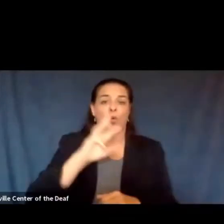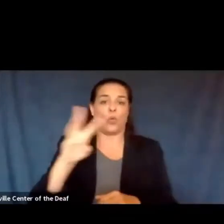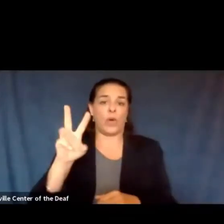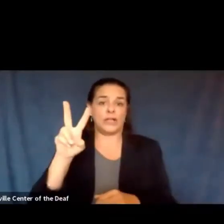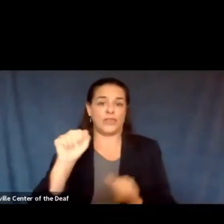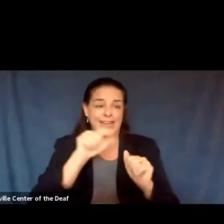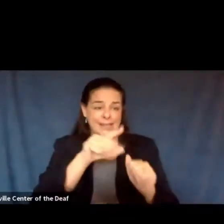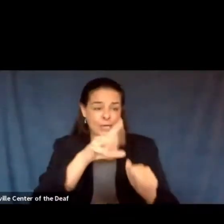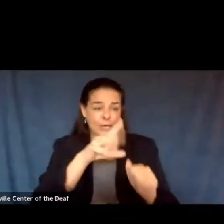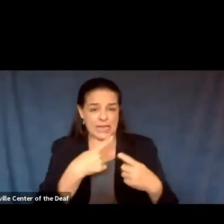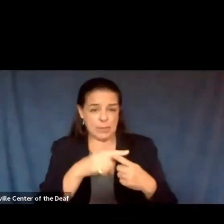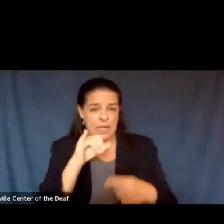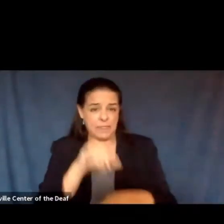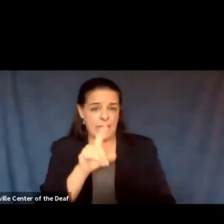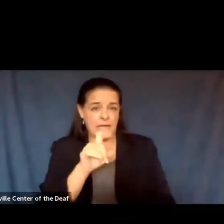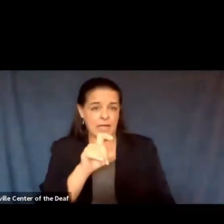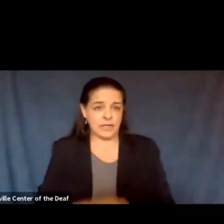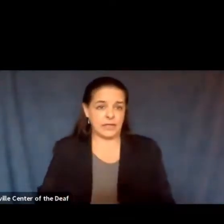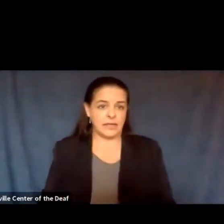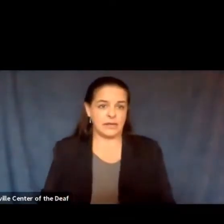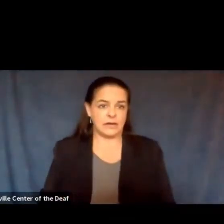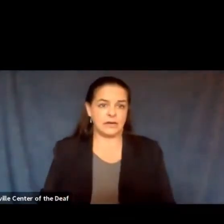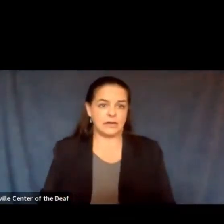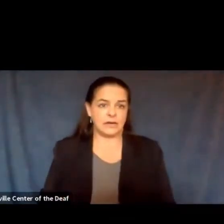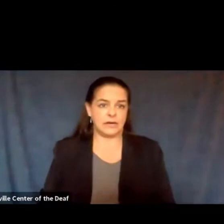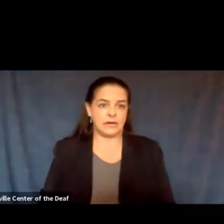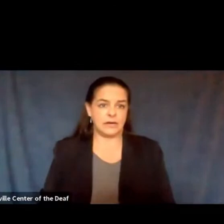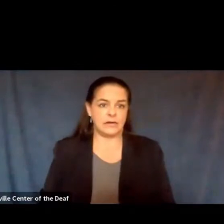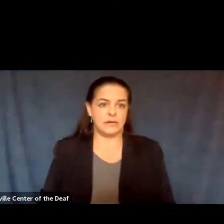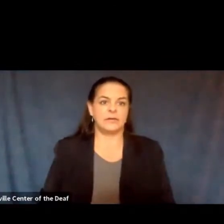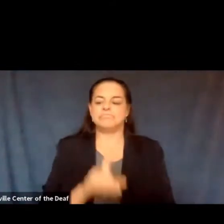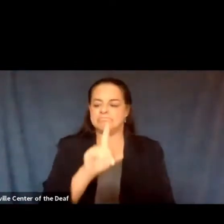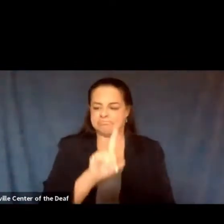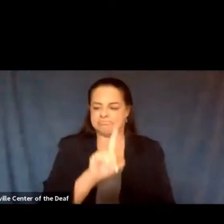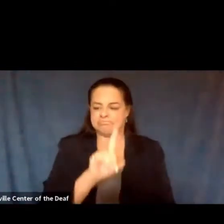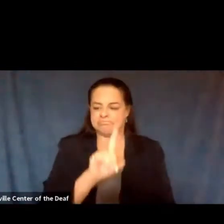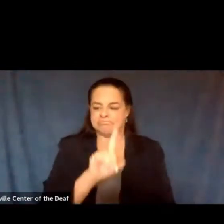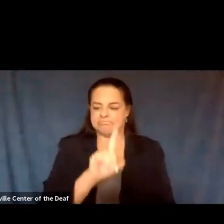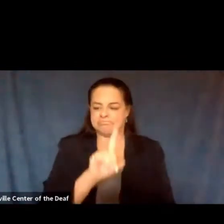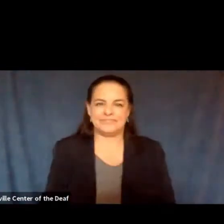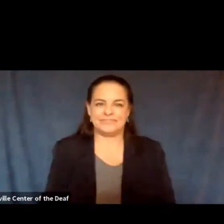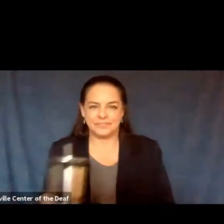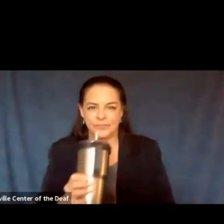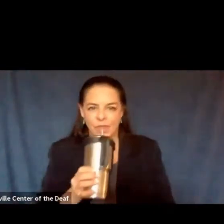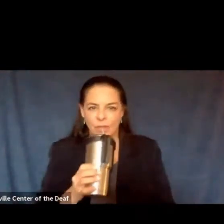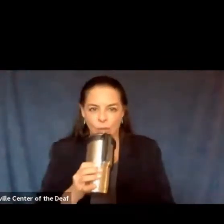please? Dr. B wants to speak to that. Let me step.